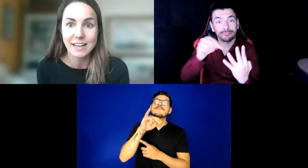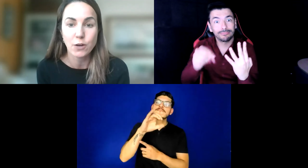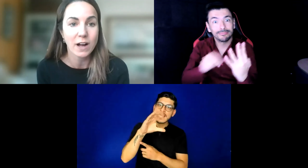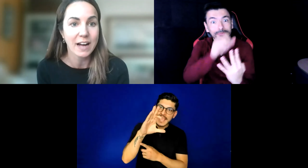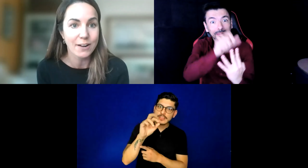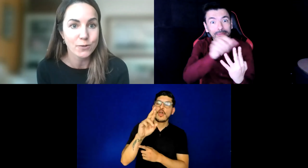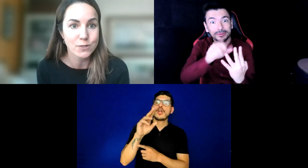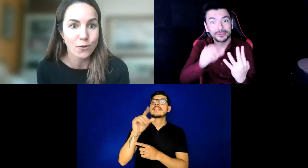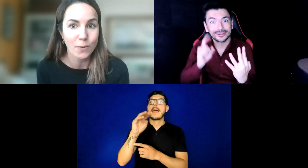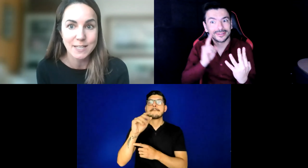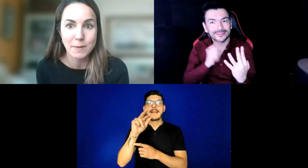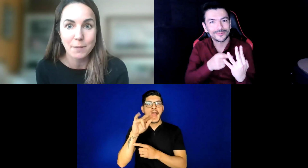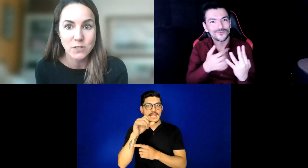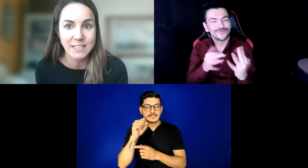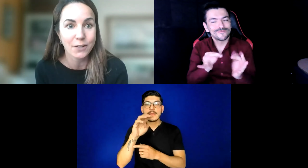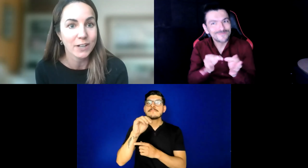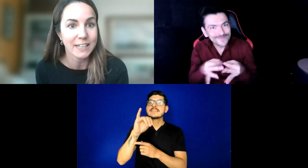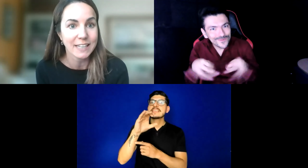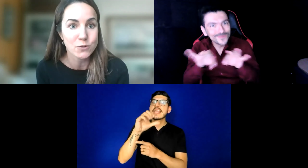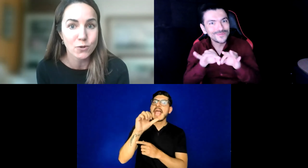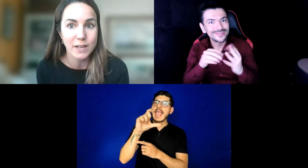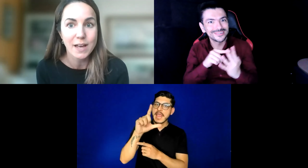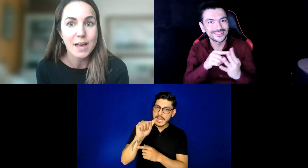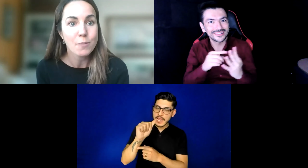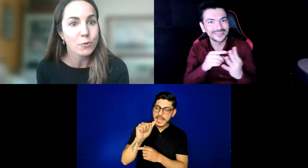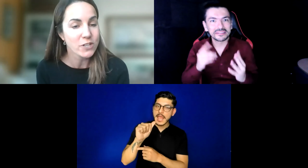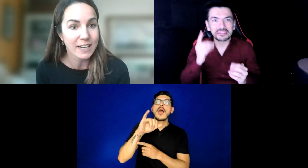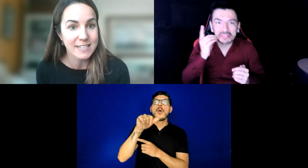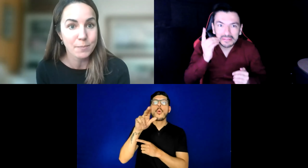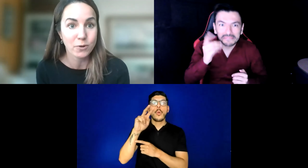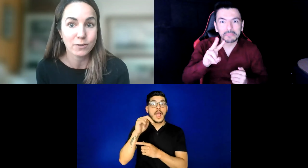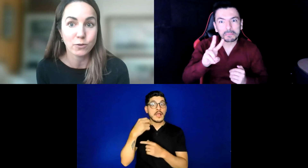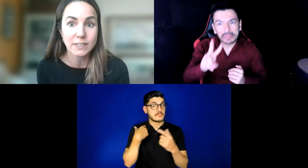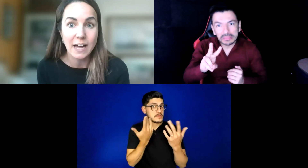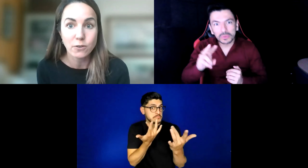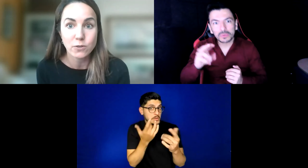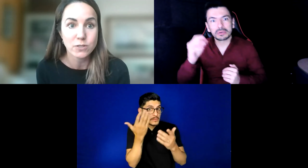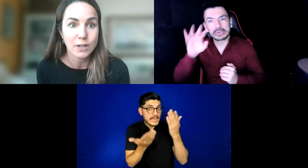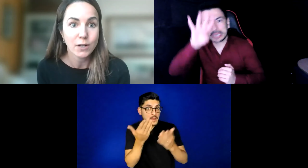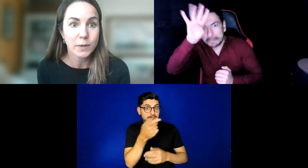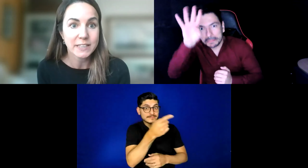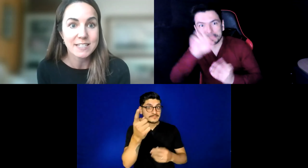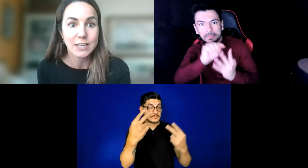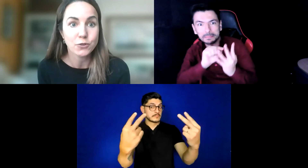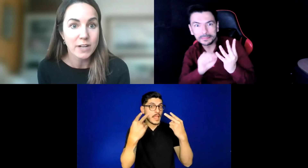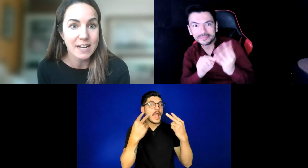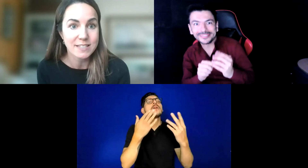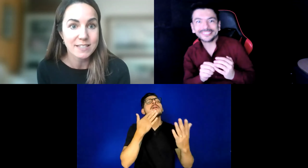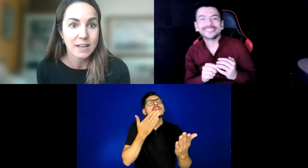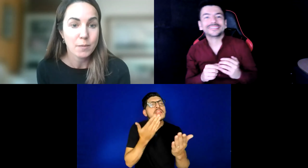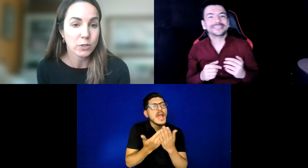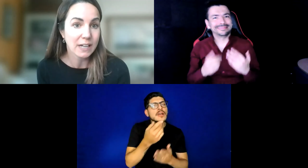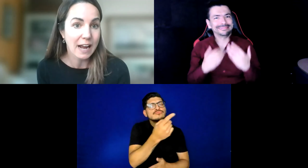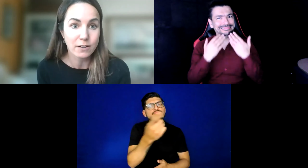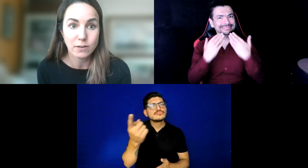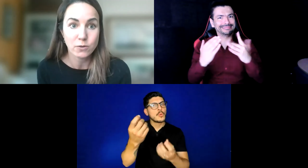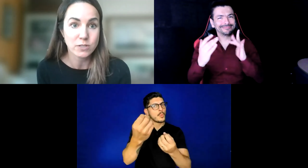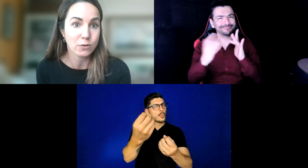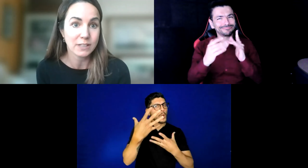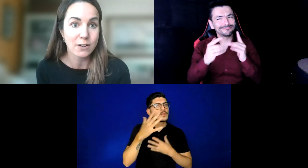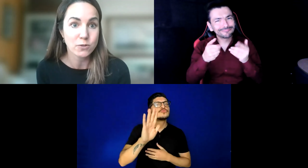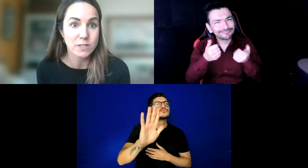of the documentary, Victor, Micaela, Juan Carlos, and Damaris, which hopefully are with us here